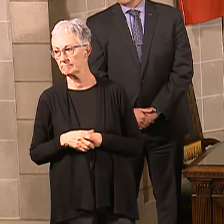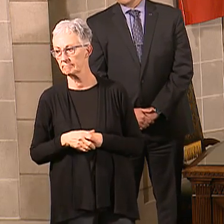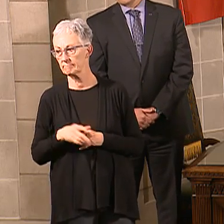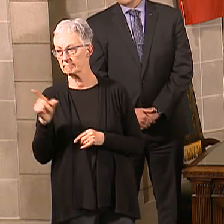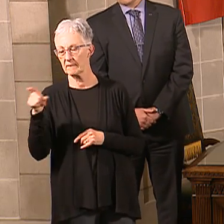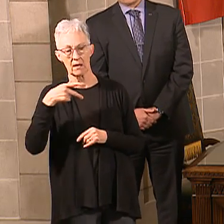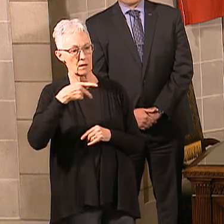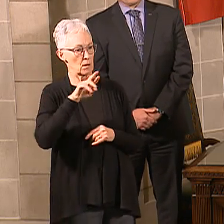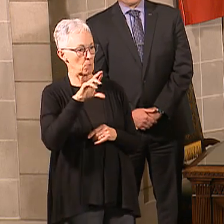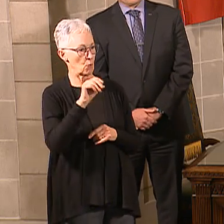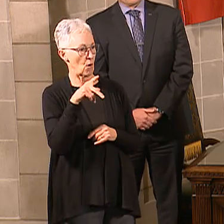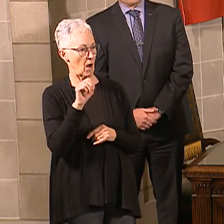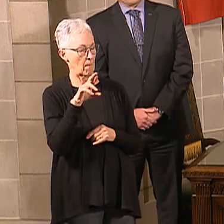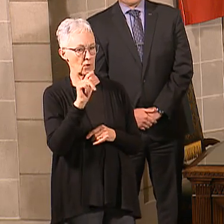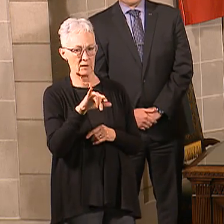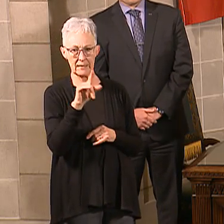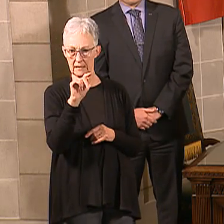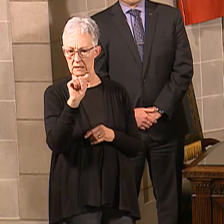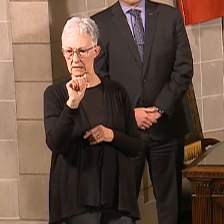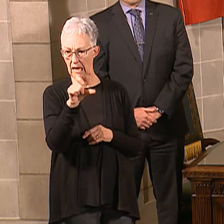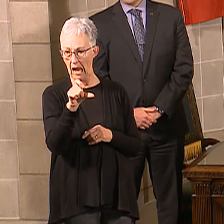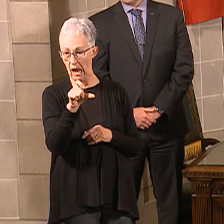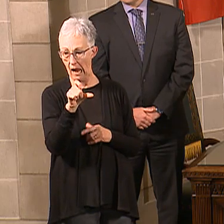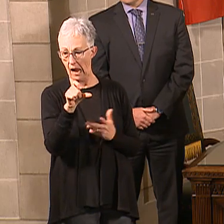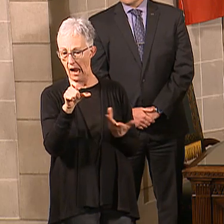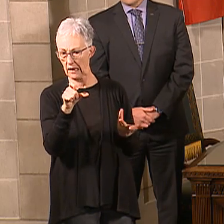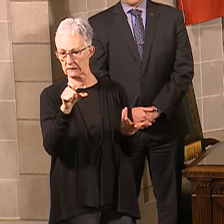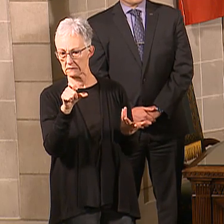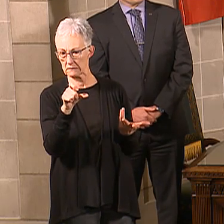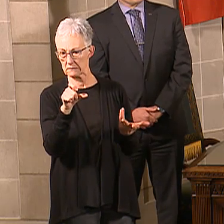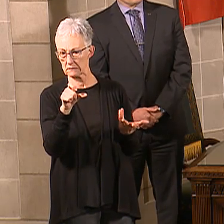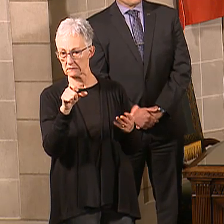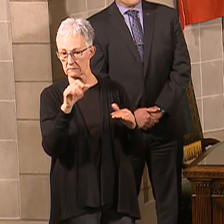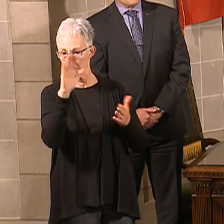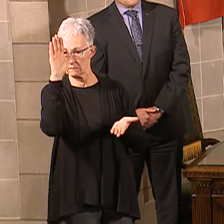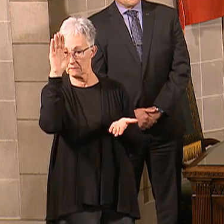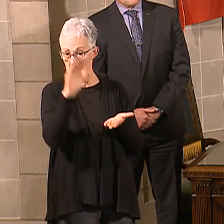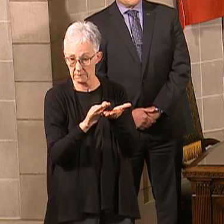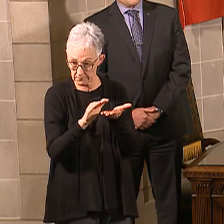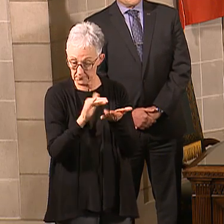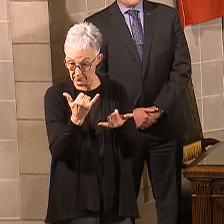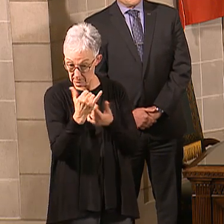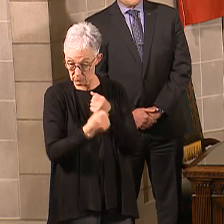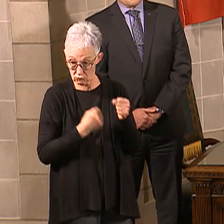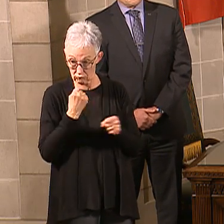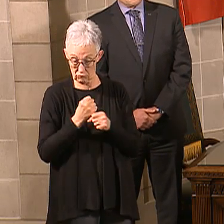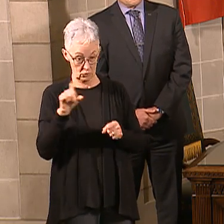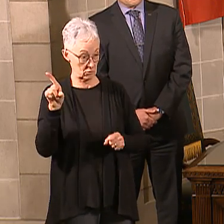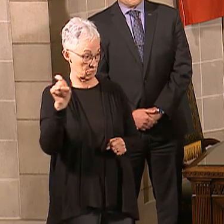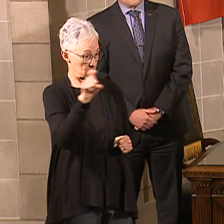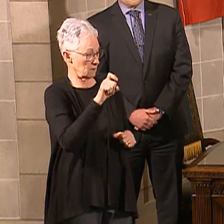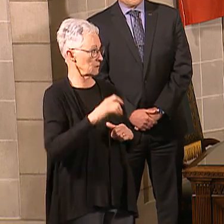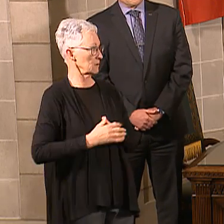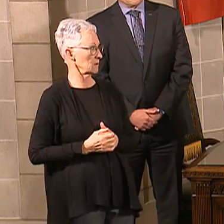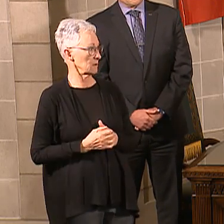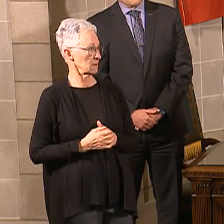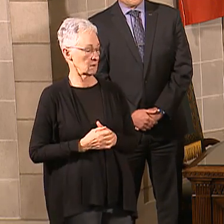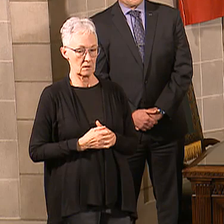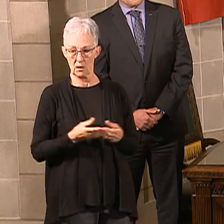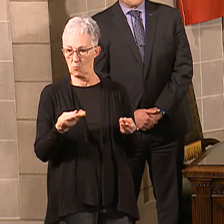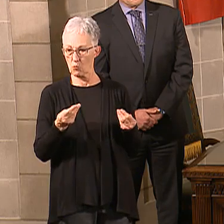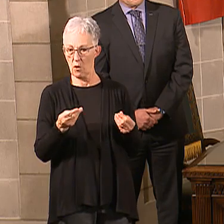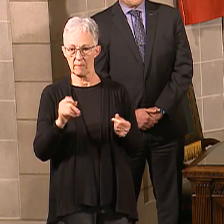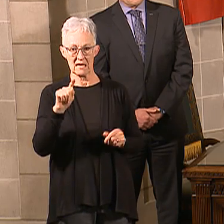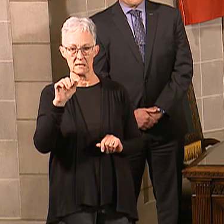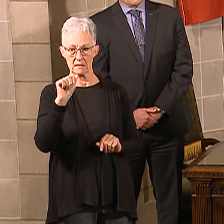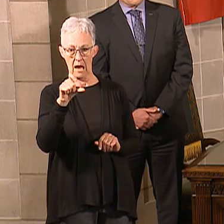this year? What does this, so the question was, what does this emergency do for property tax relief this year? Obviously, a property tax bill will not